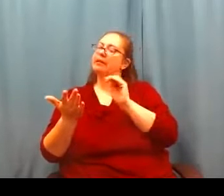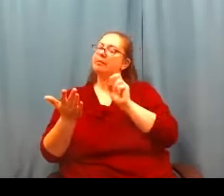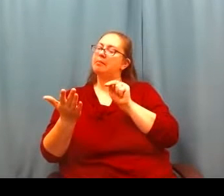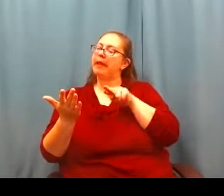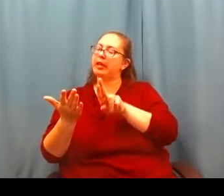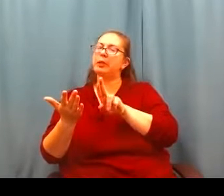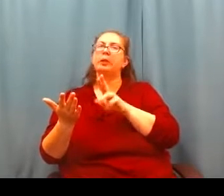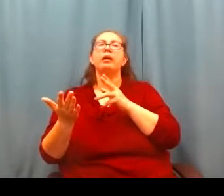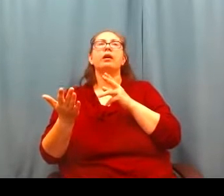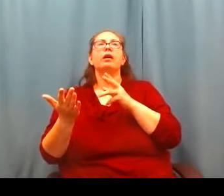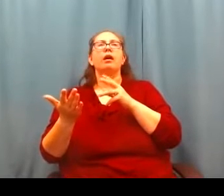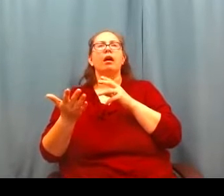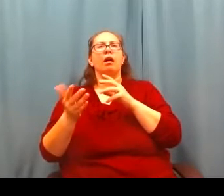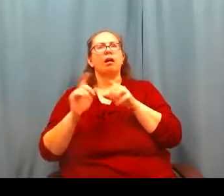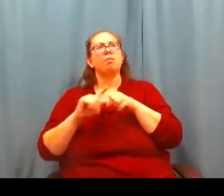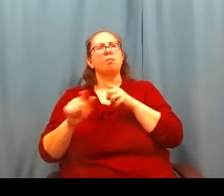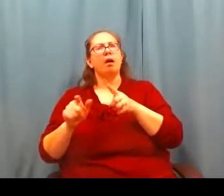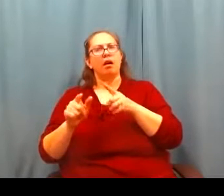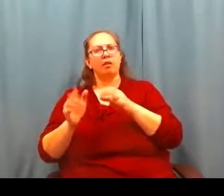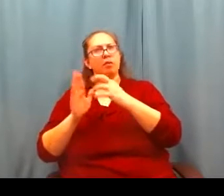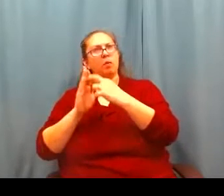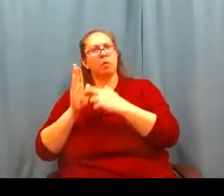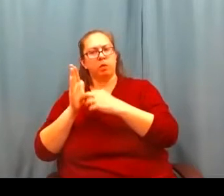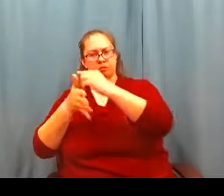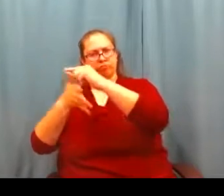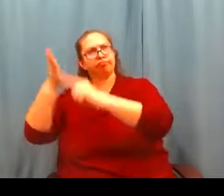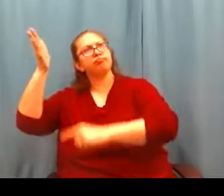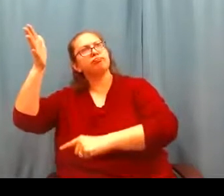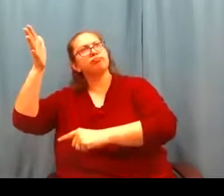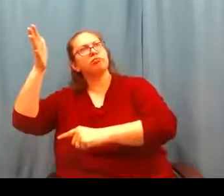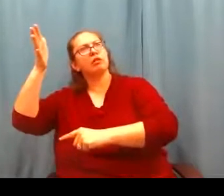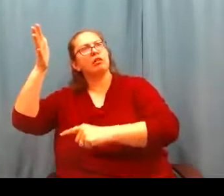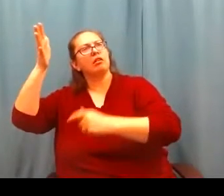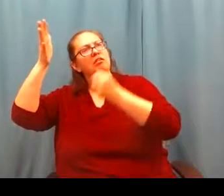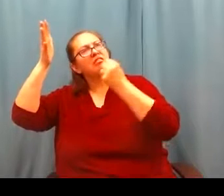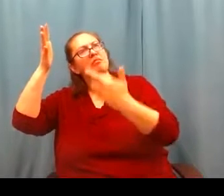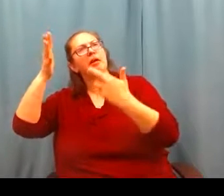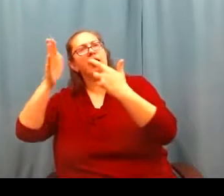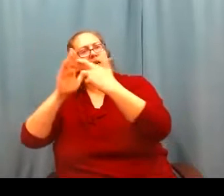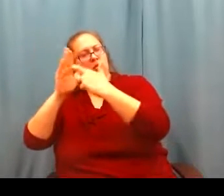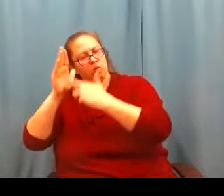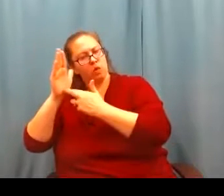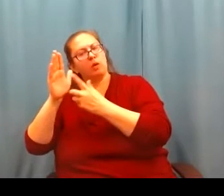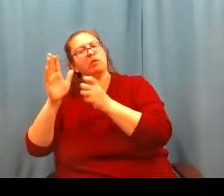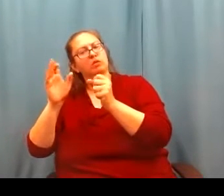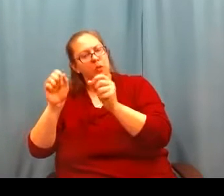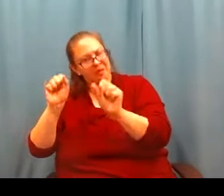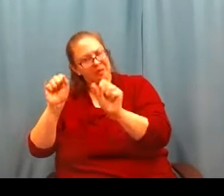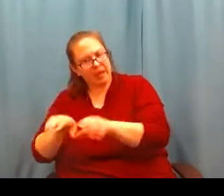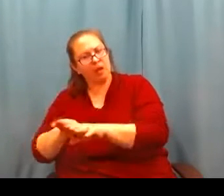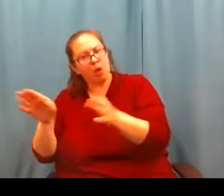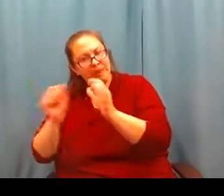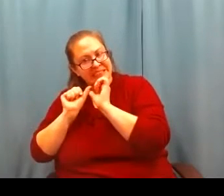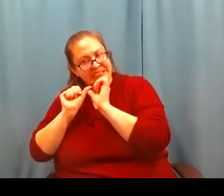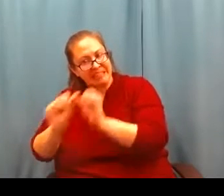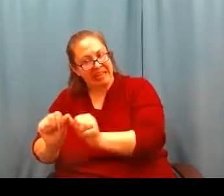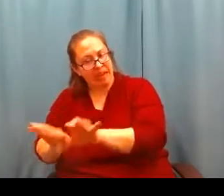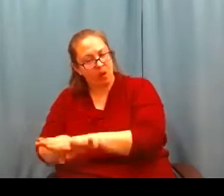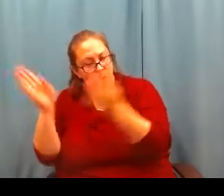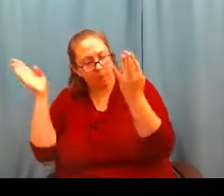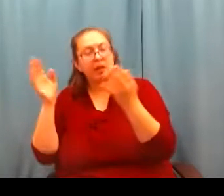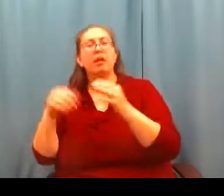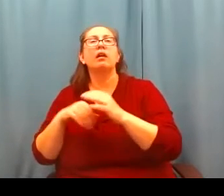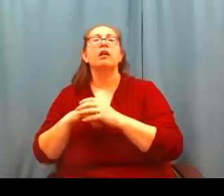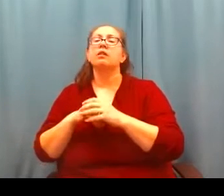guidelines and procedures that restaurants have to use in order to open and in order to continue to stay open. So as someone who works